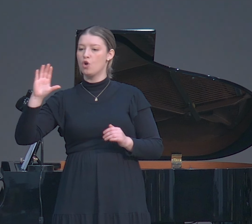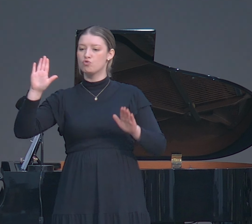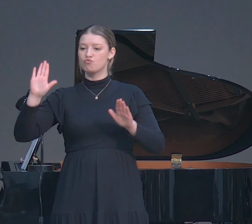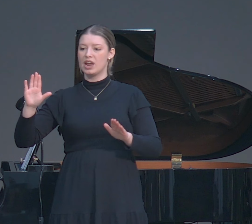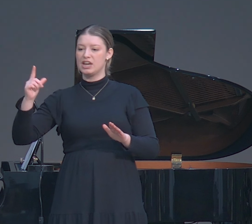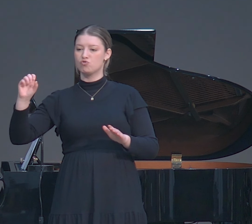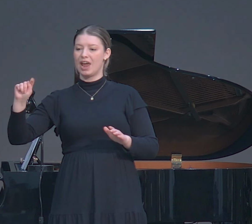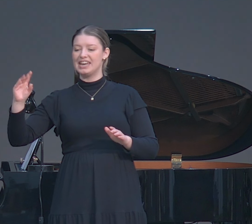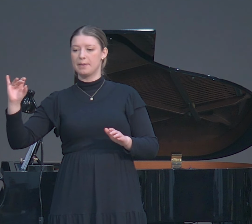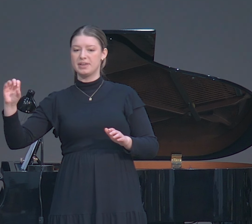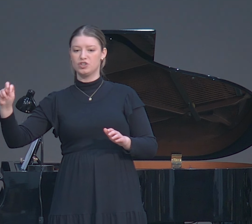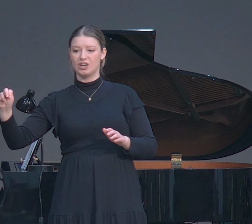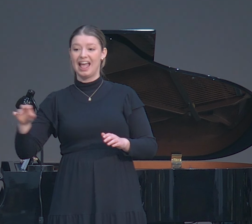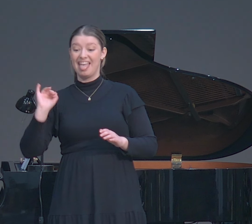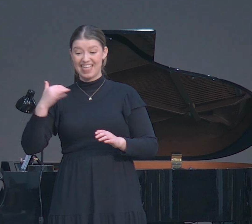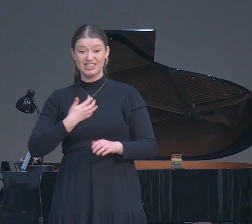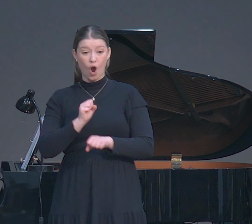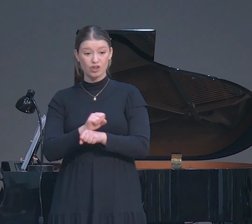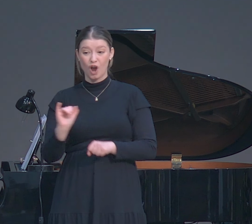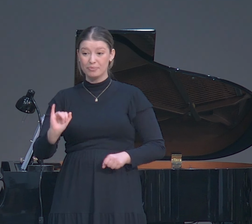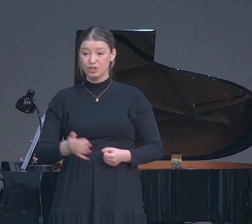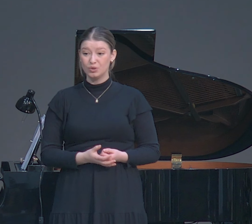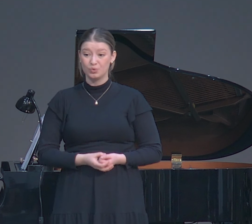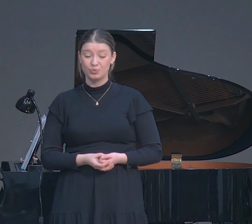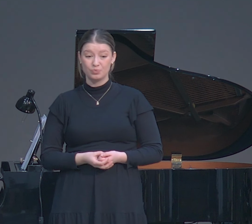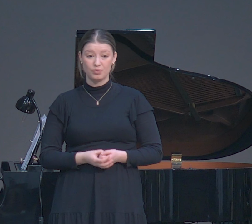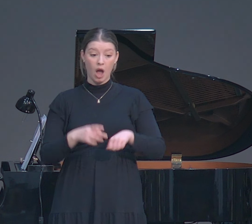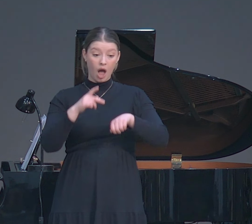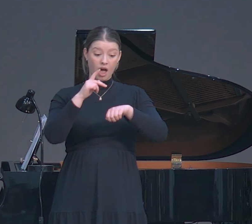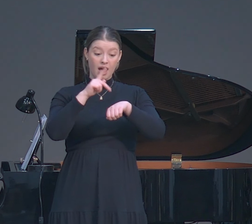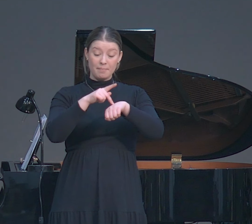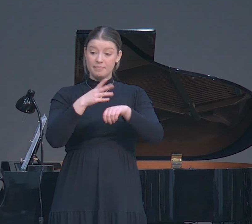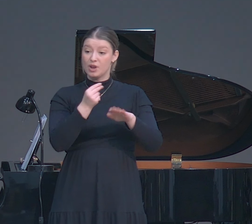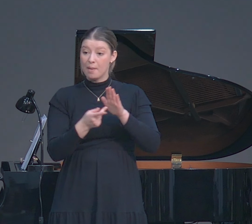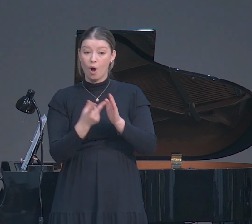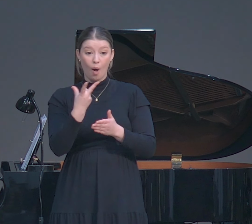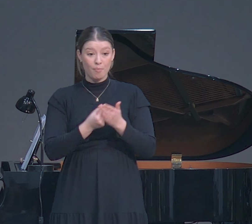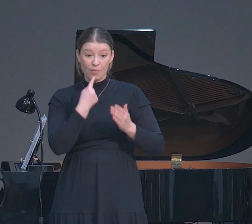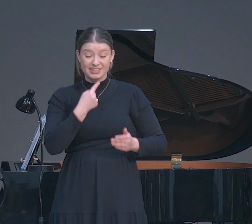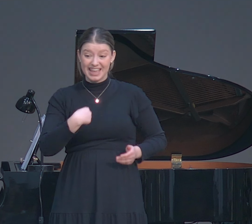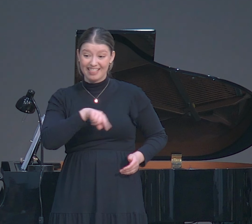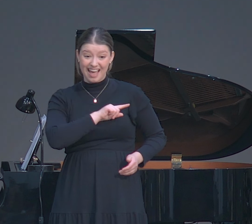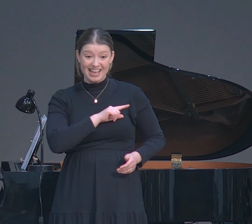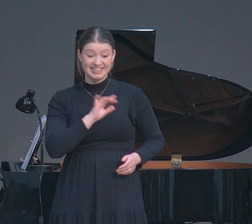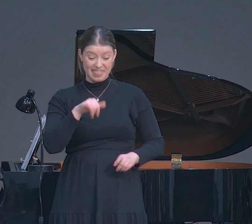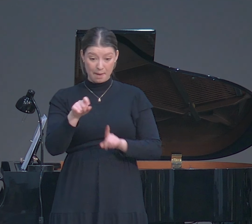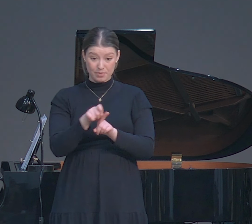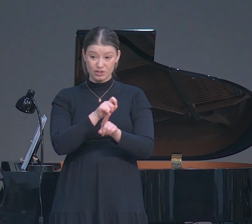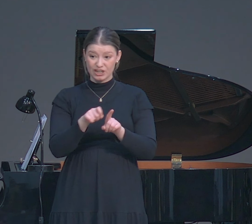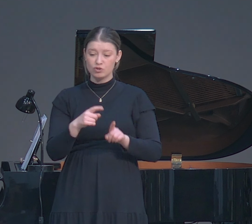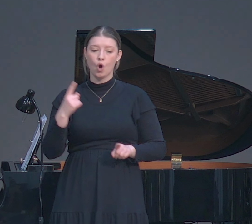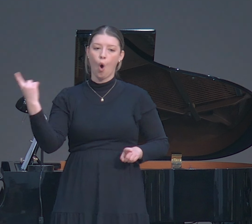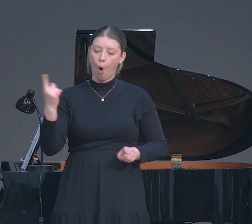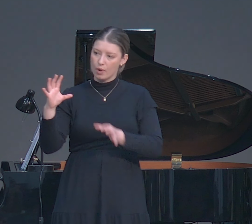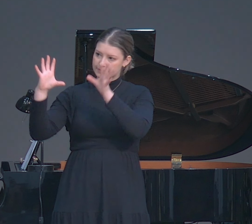And you know, Paul and Peter both tell us that persecution is going to be attached to the